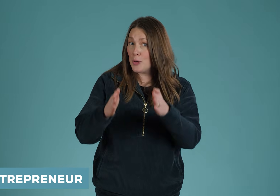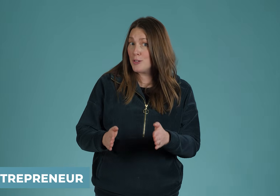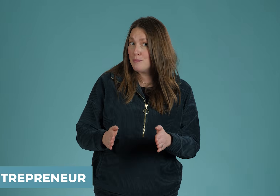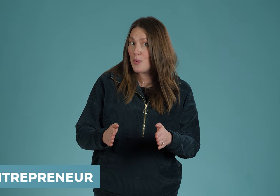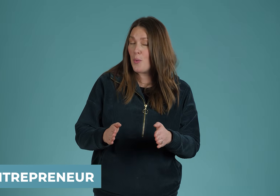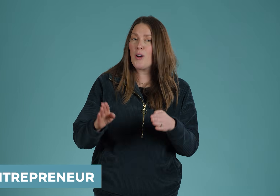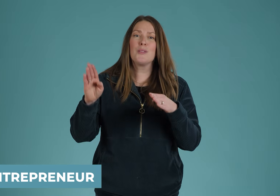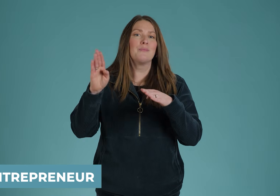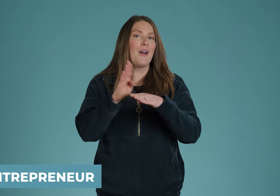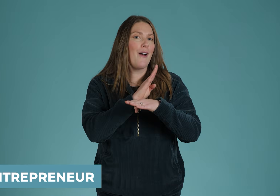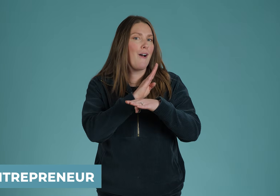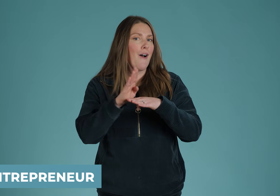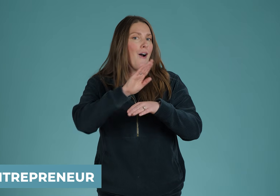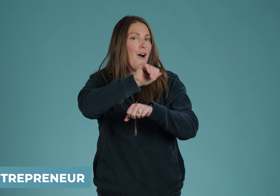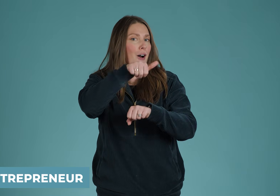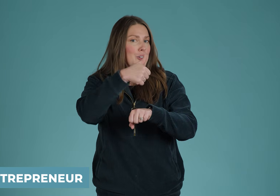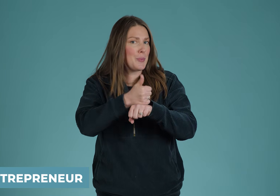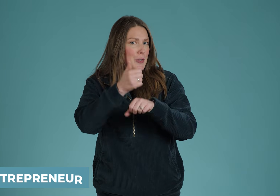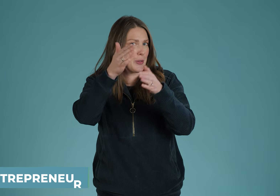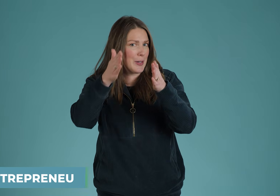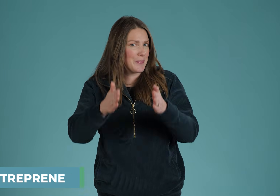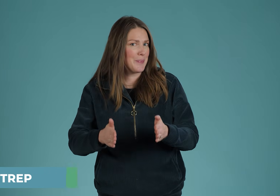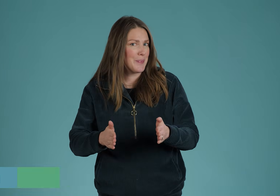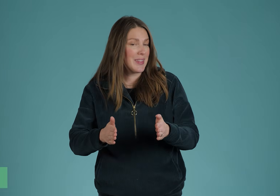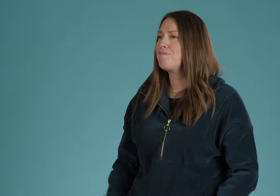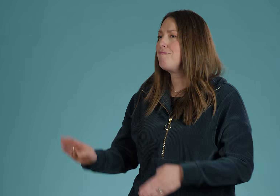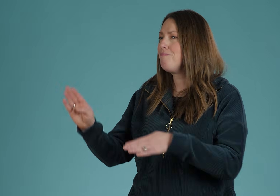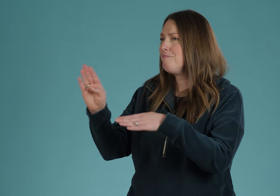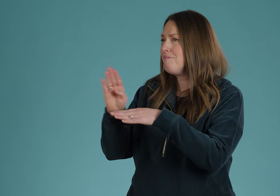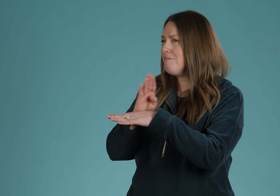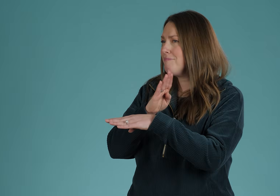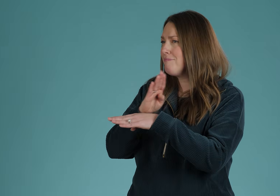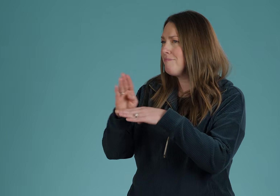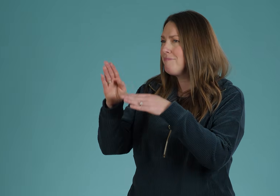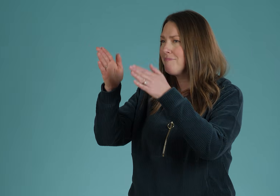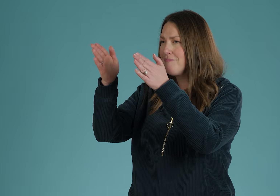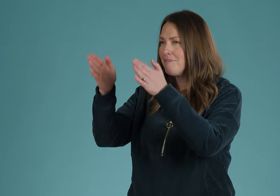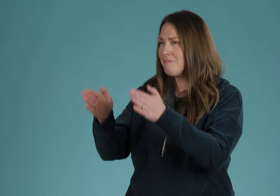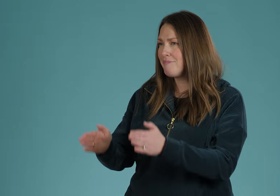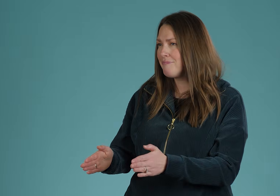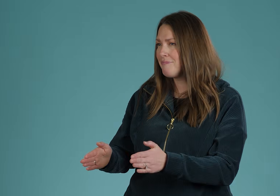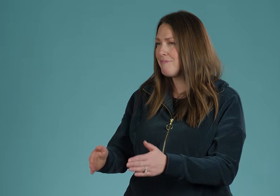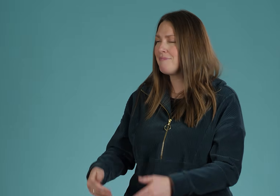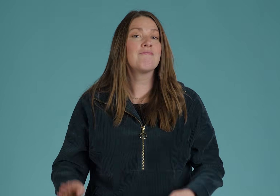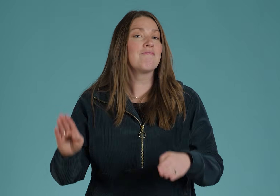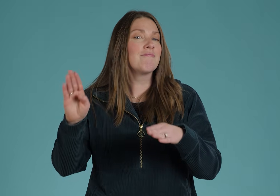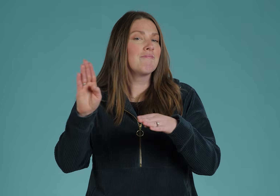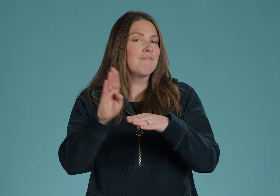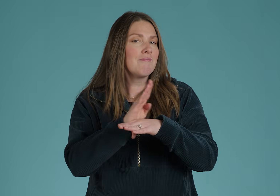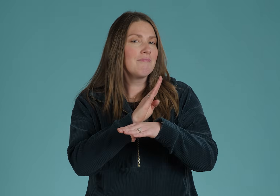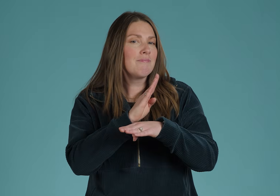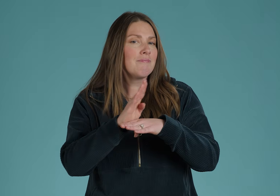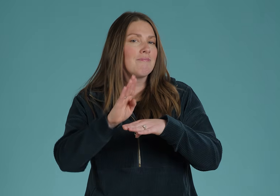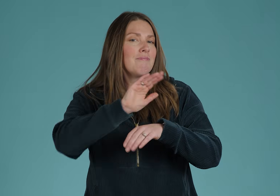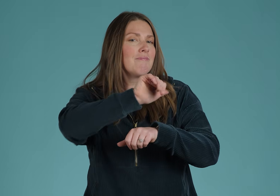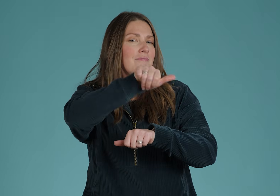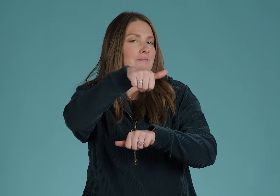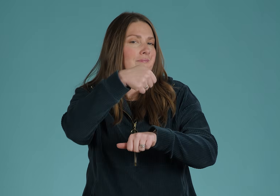Entrepreneur or entrepreneur. Both of them have the sign business and then set